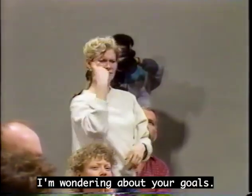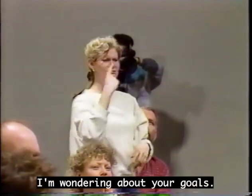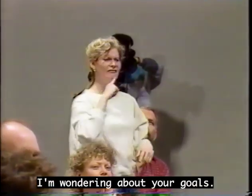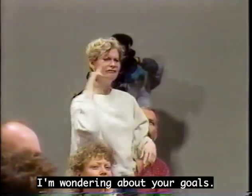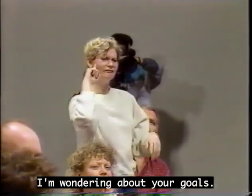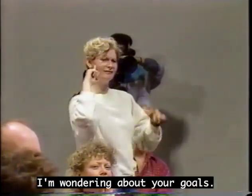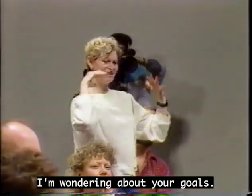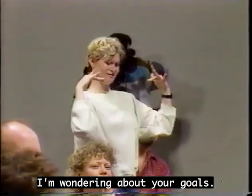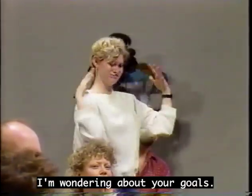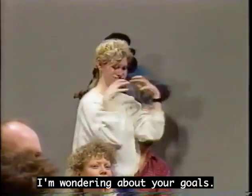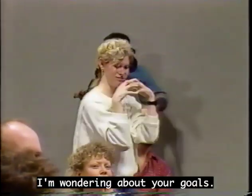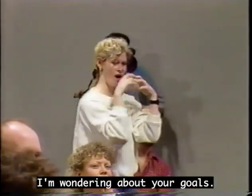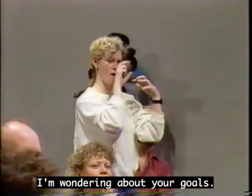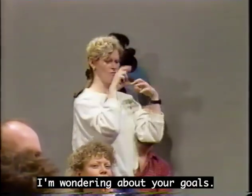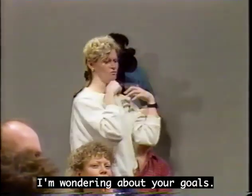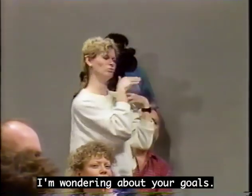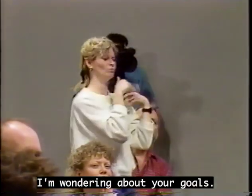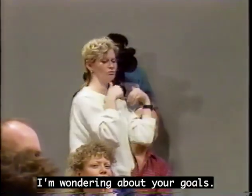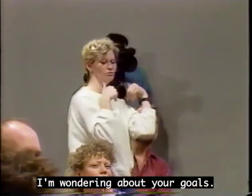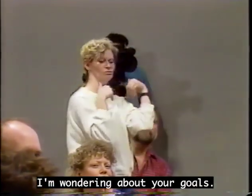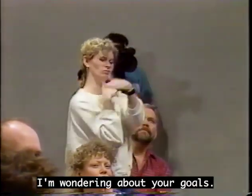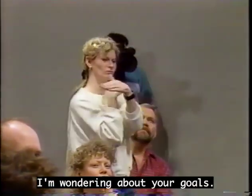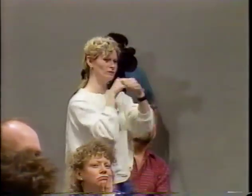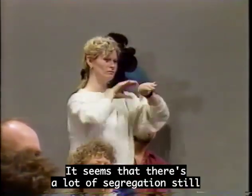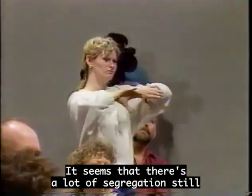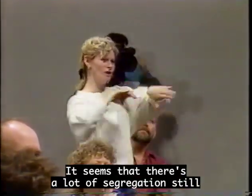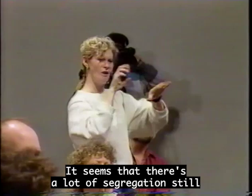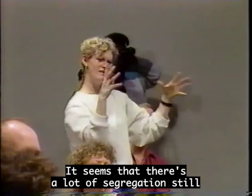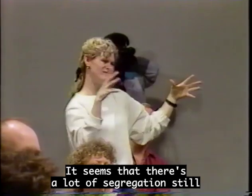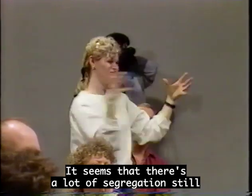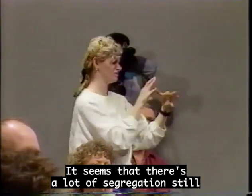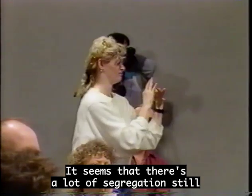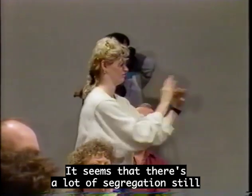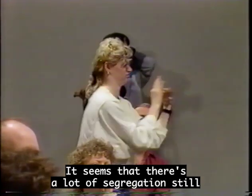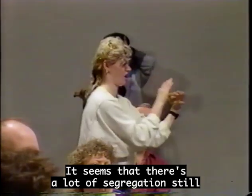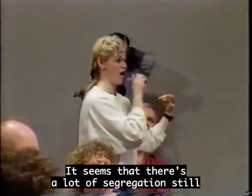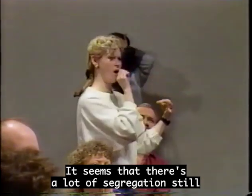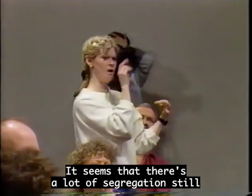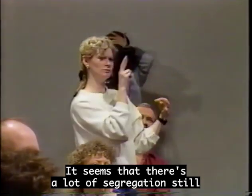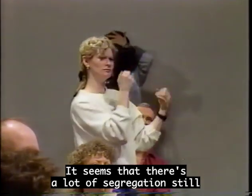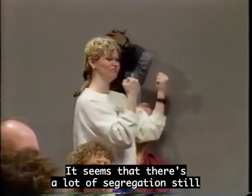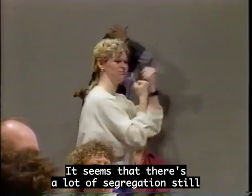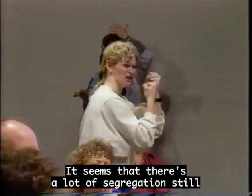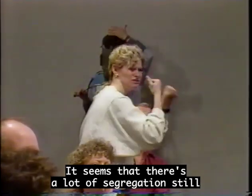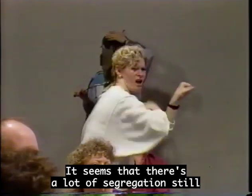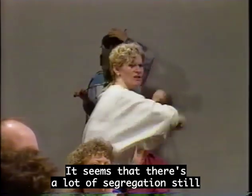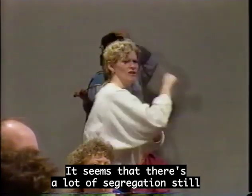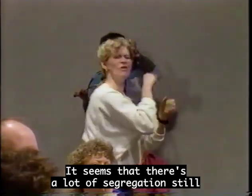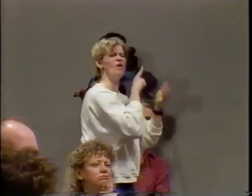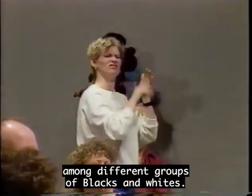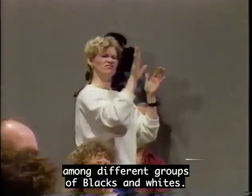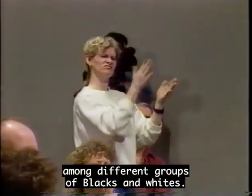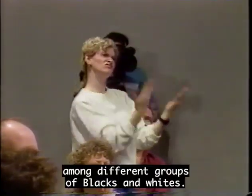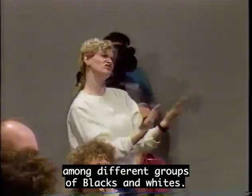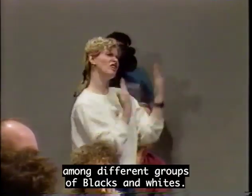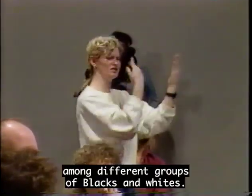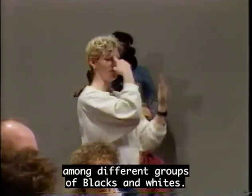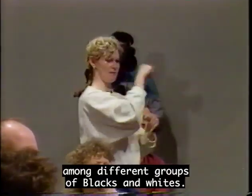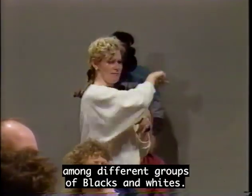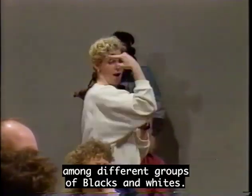I know, I'm wondering about your goals. It seems that there's a lot of segregation still among different